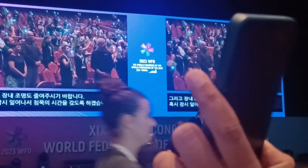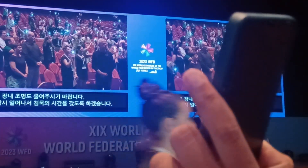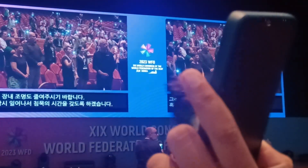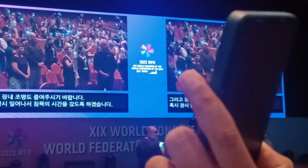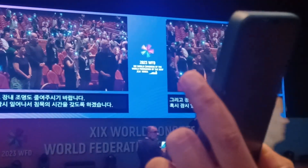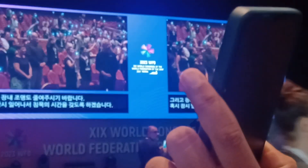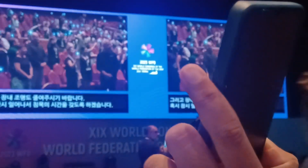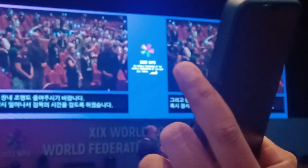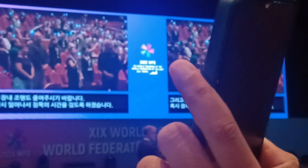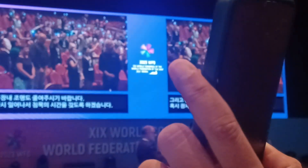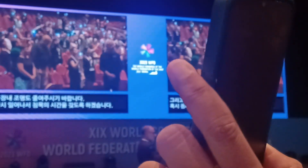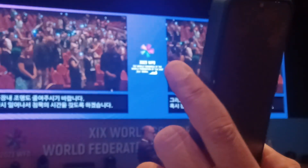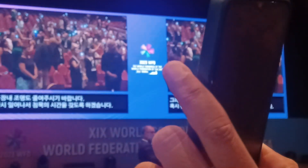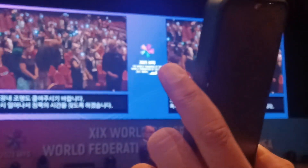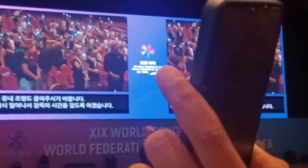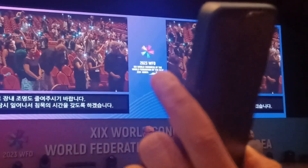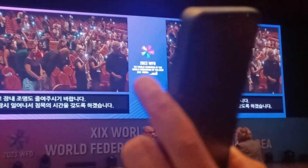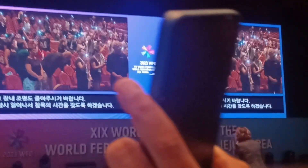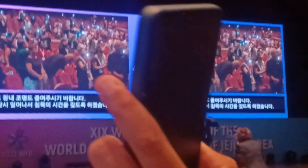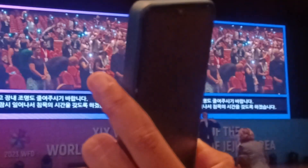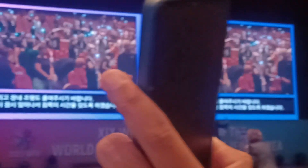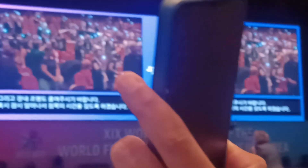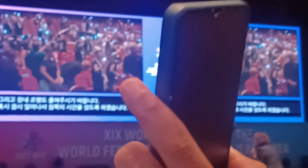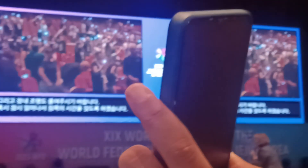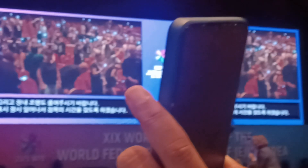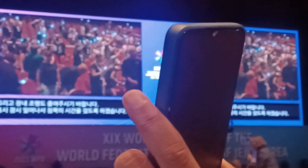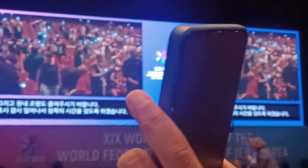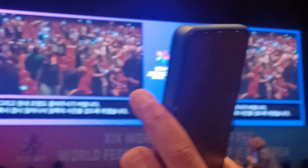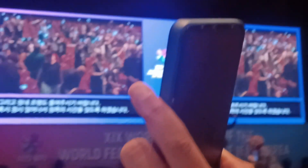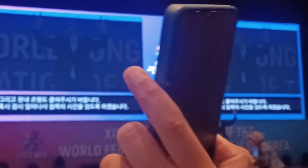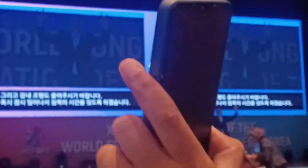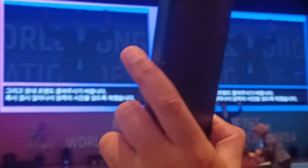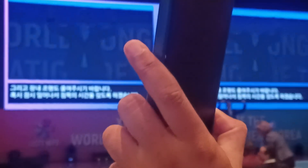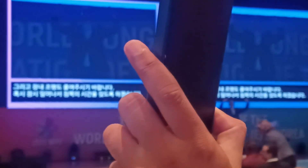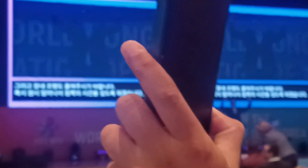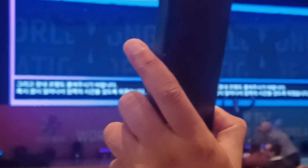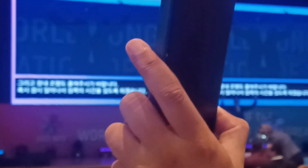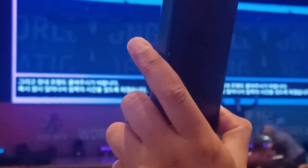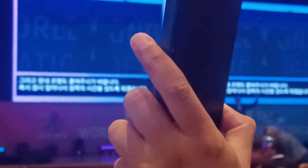Thank you all very much. Can I please have the house lights back up? Thank you.